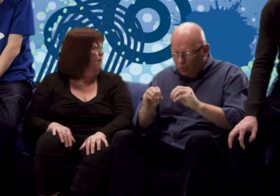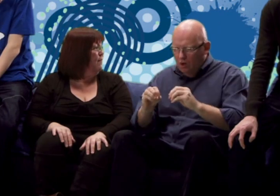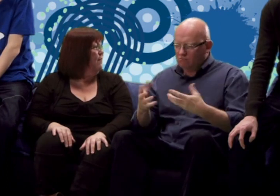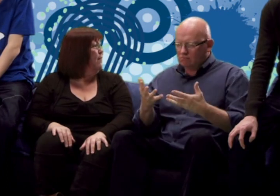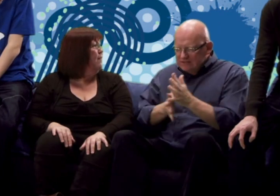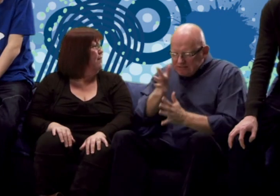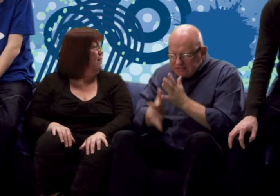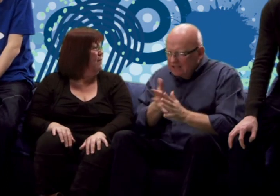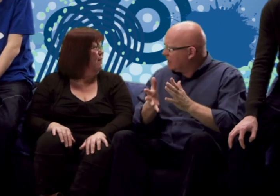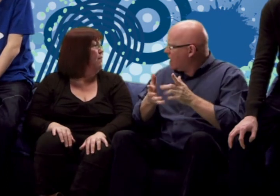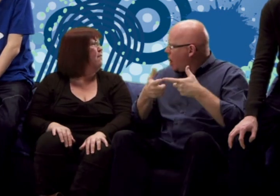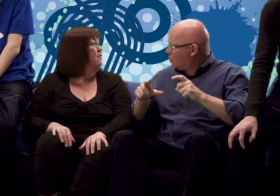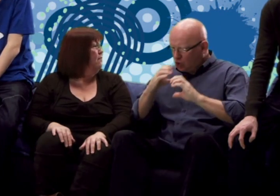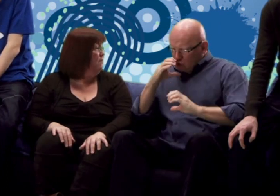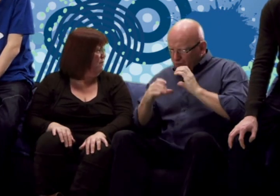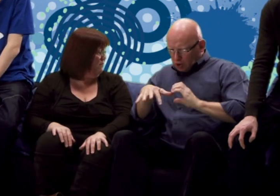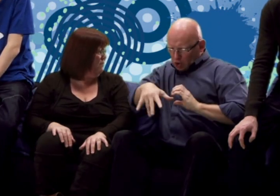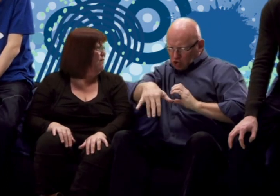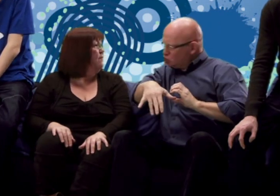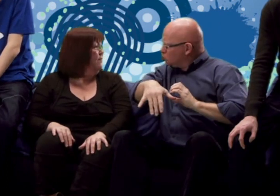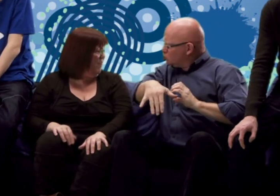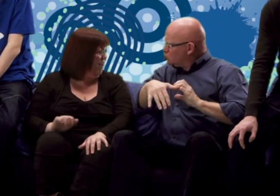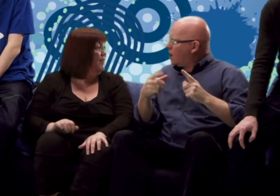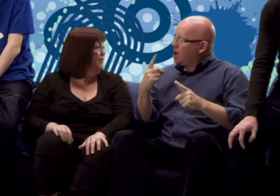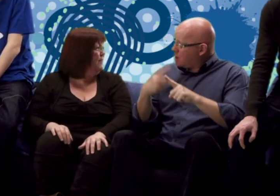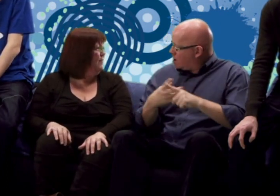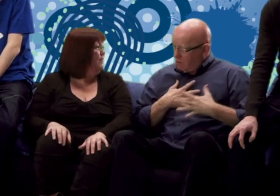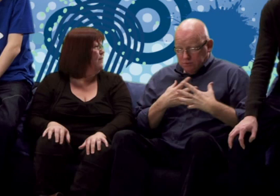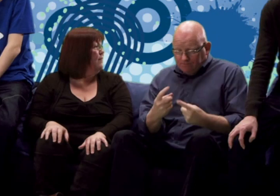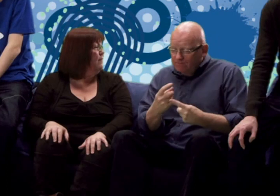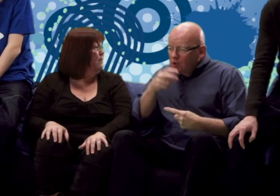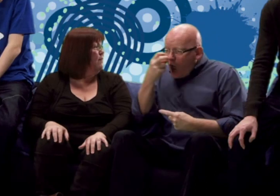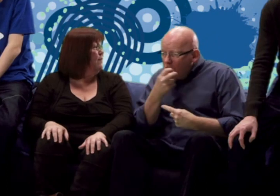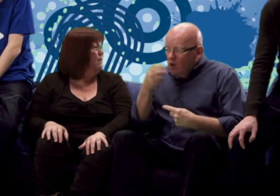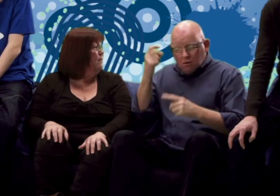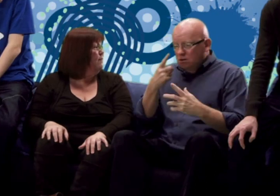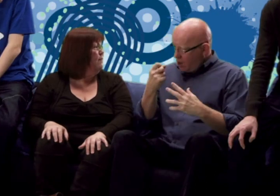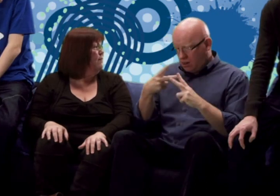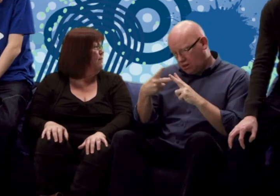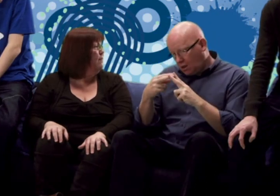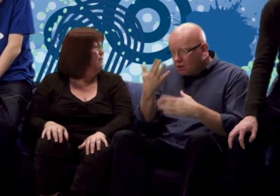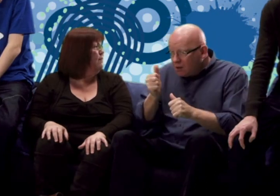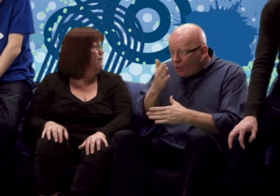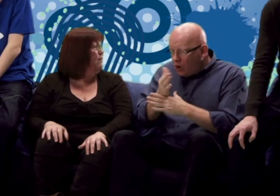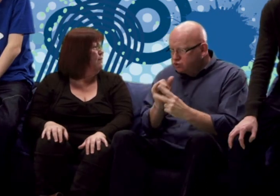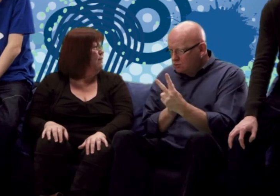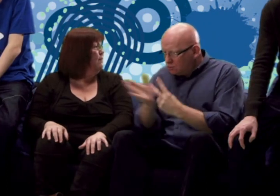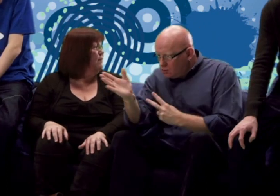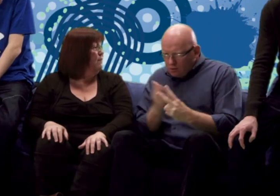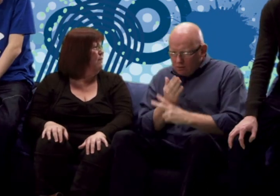information for education and communication. And there's different ways you can communicate. You can go the oral approach,